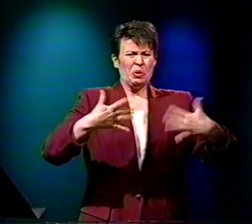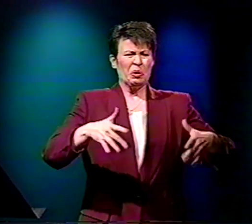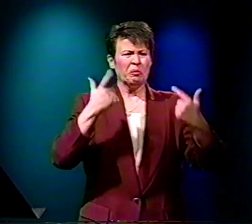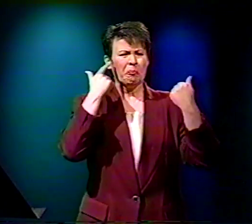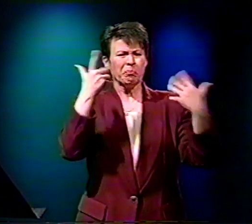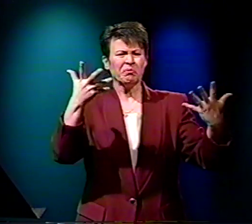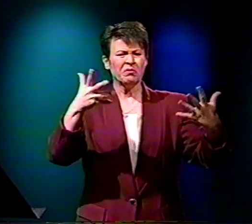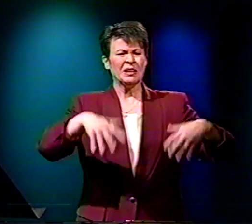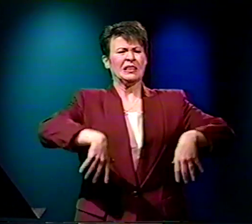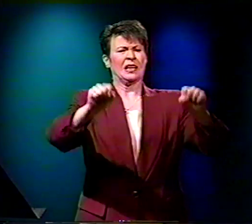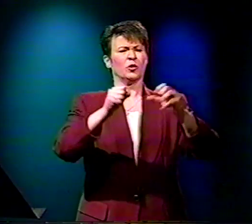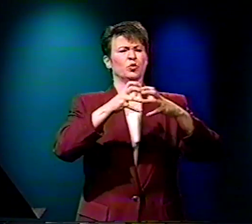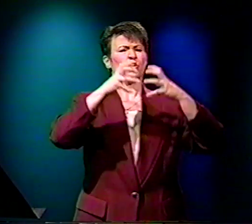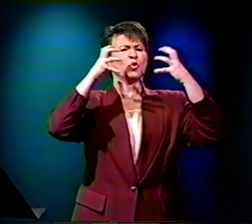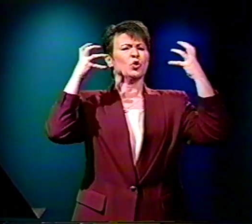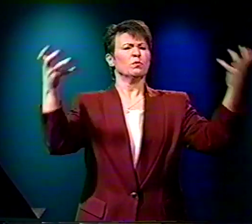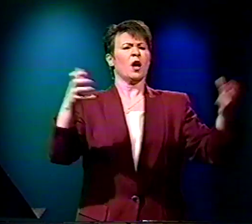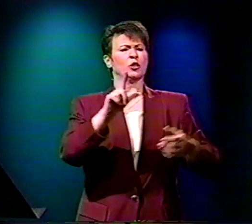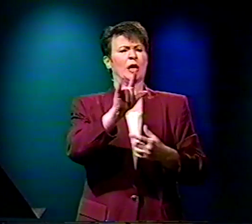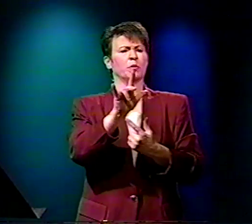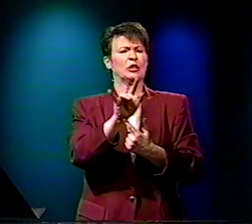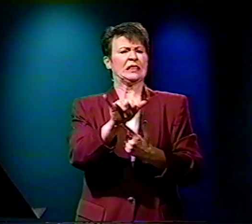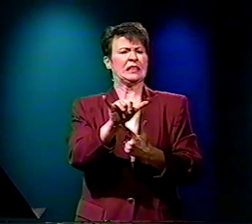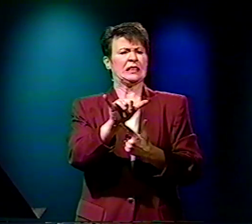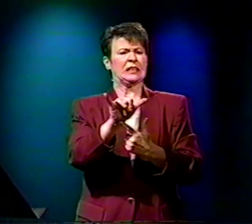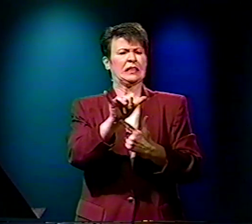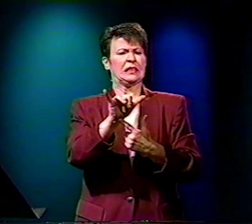Now they're beginning to feel like interpreters are taking on far too much